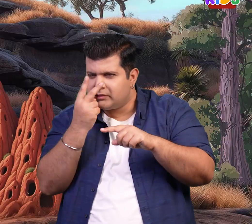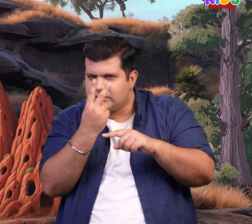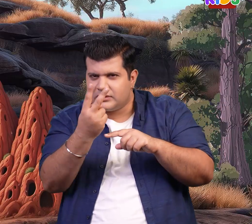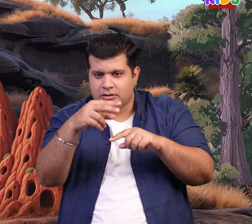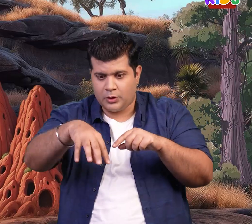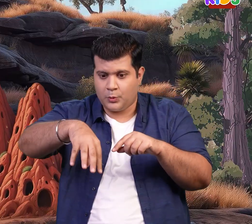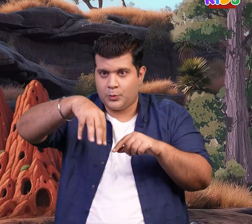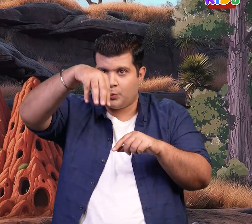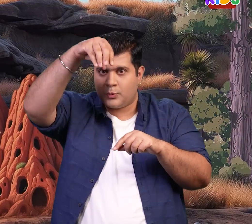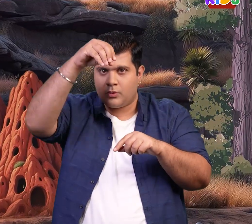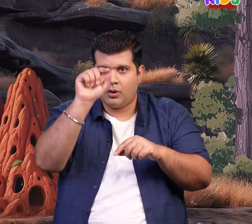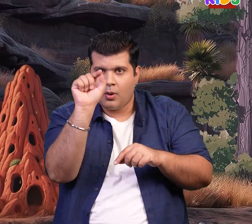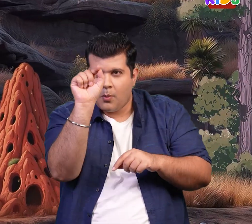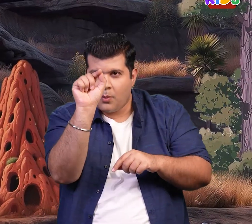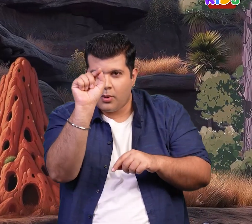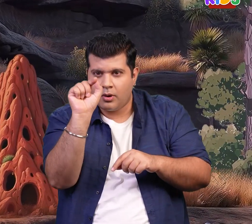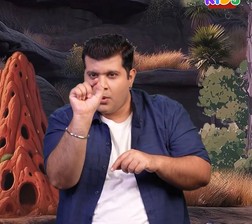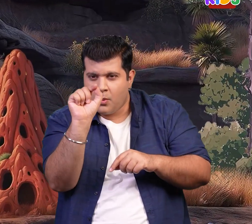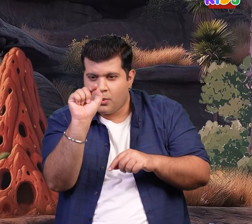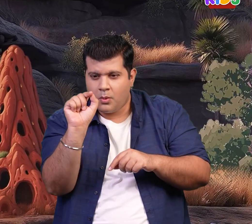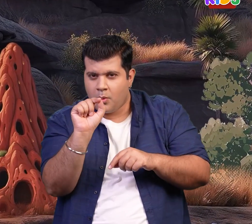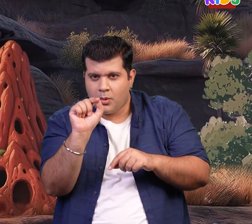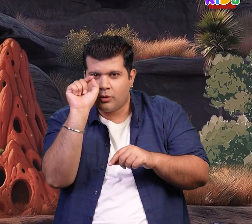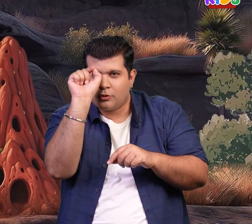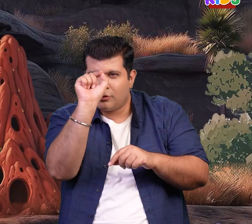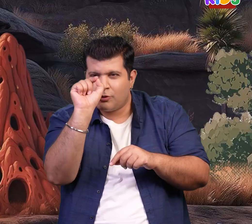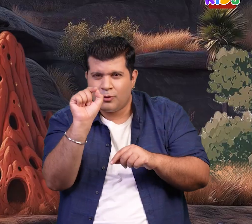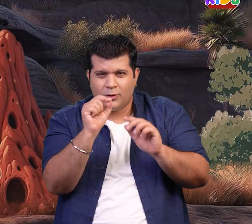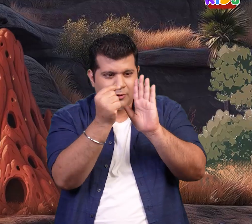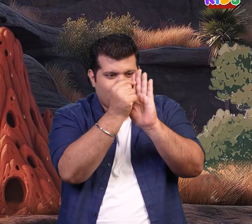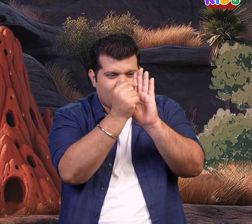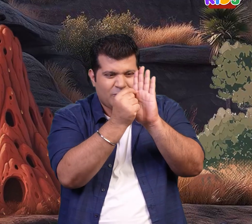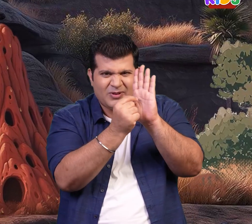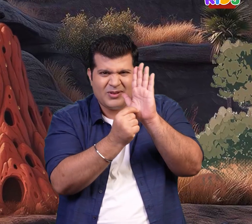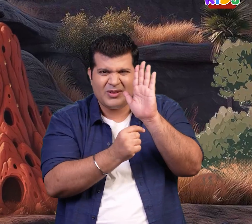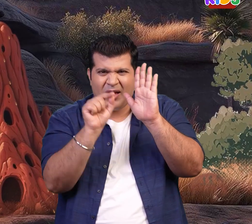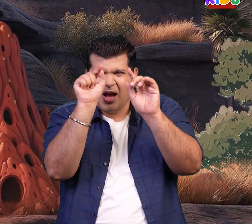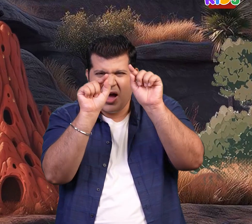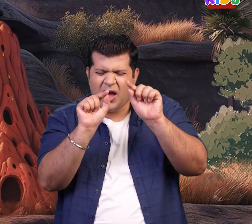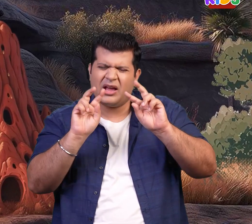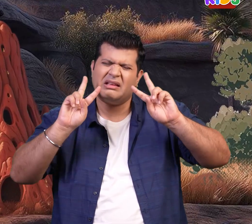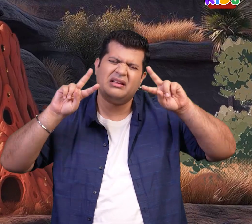Look, the entire termite's nest is covered in tiny holes.